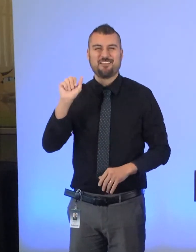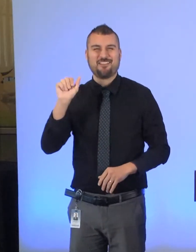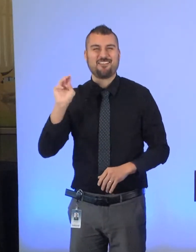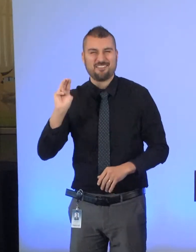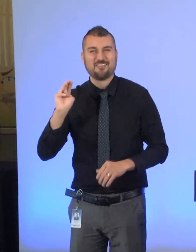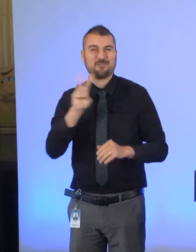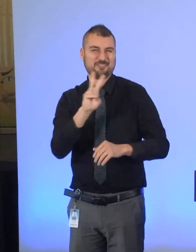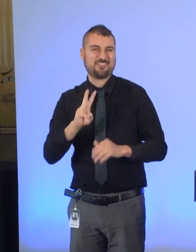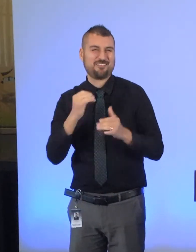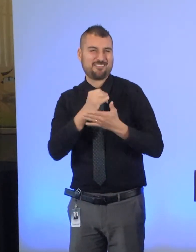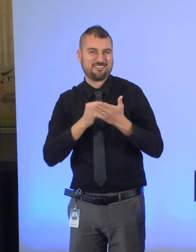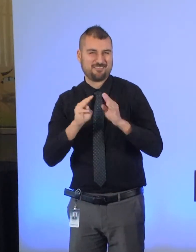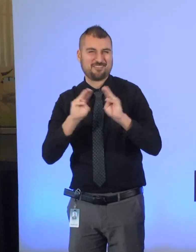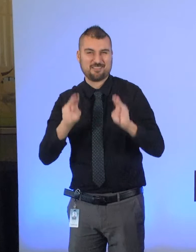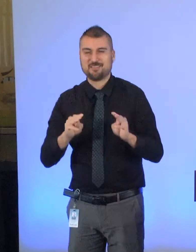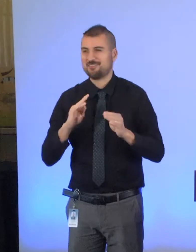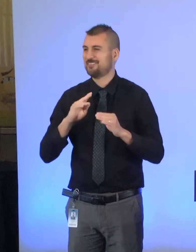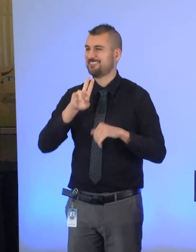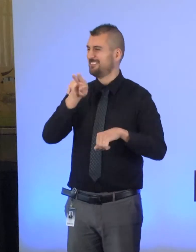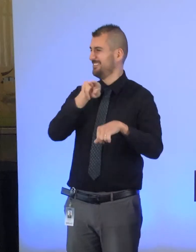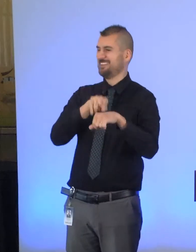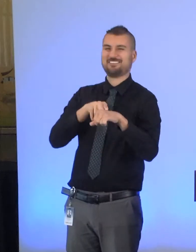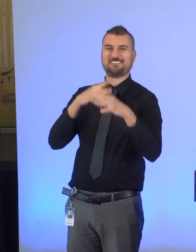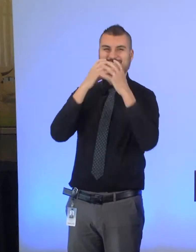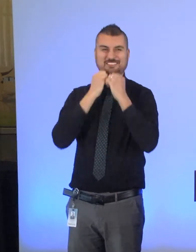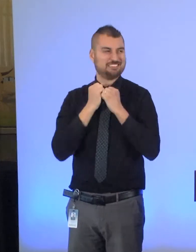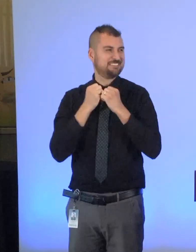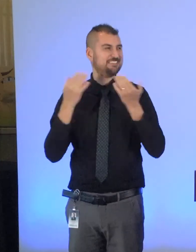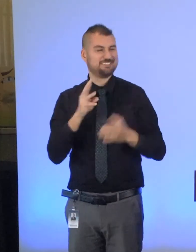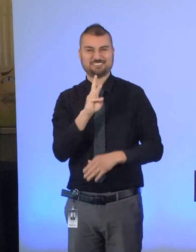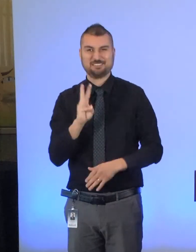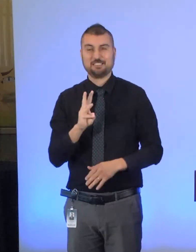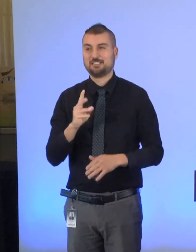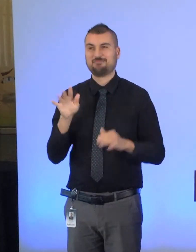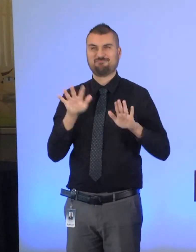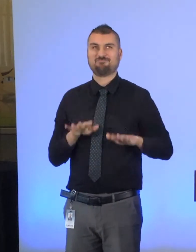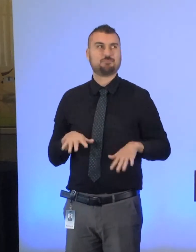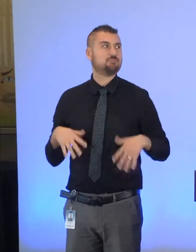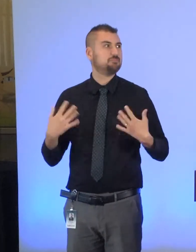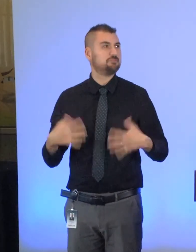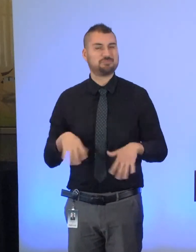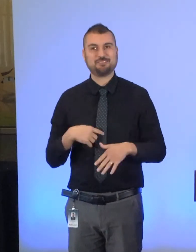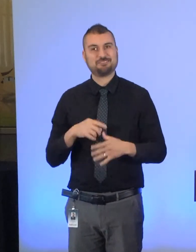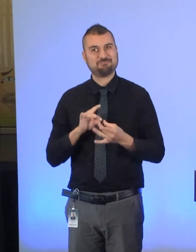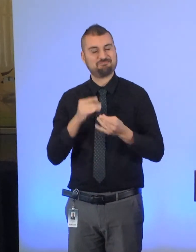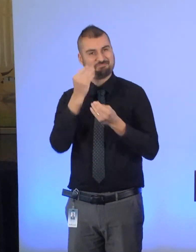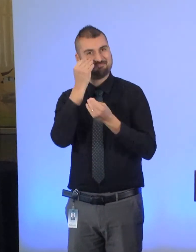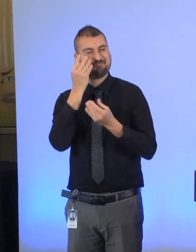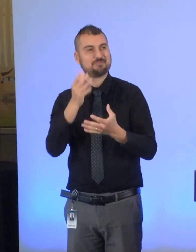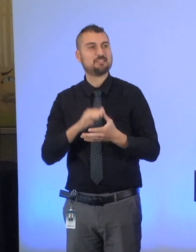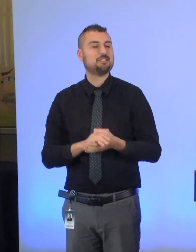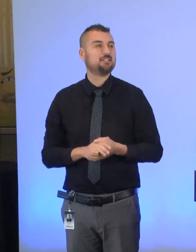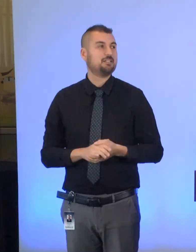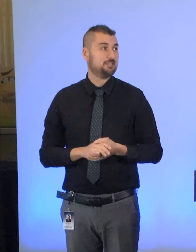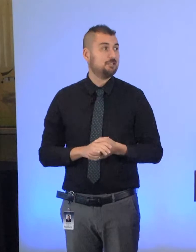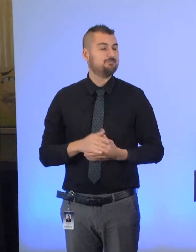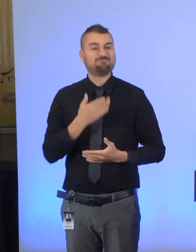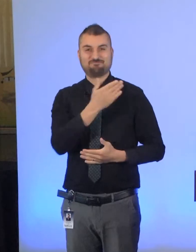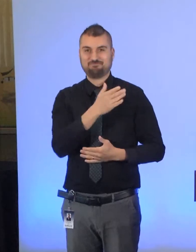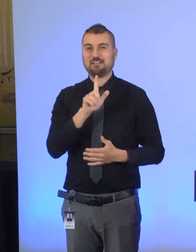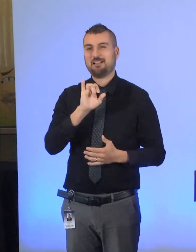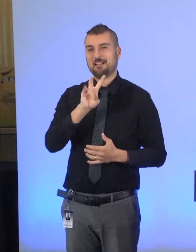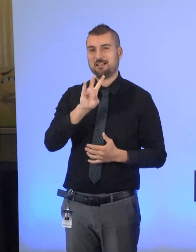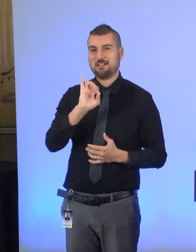national treasures right here in Wichita, if I don't say so myself. Living History is